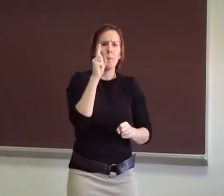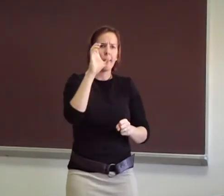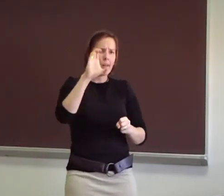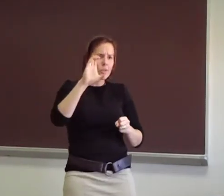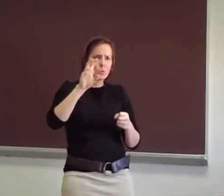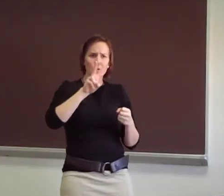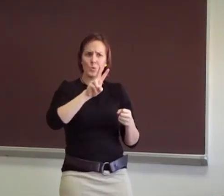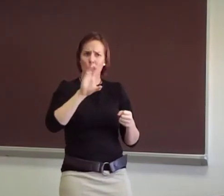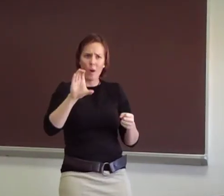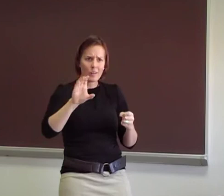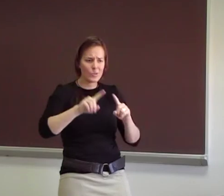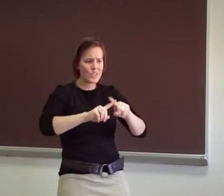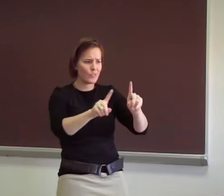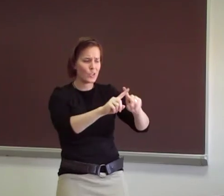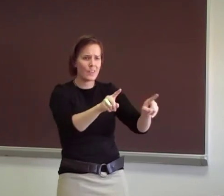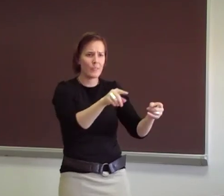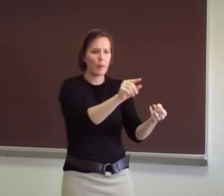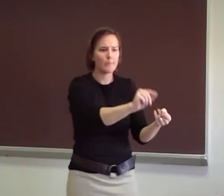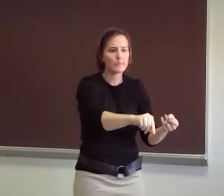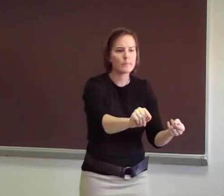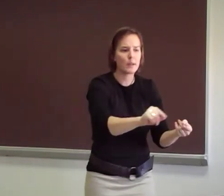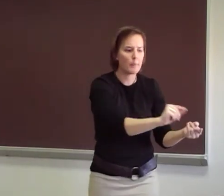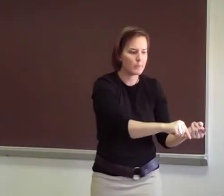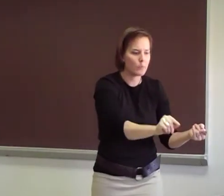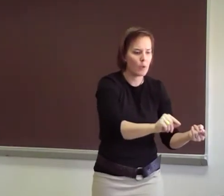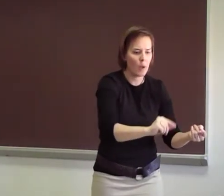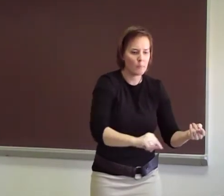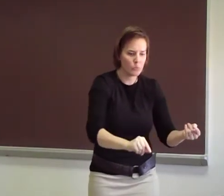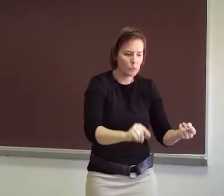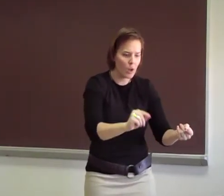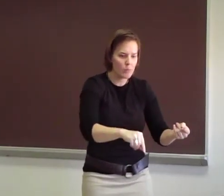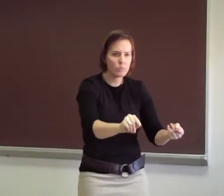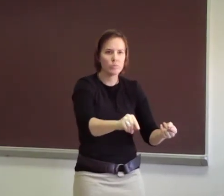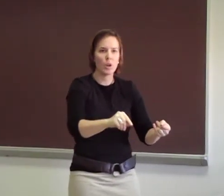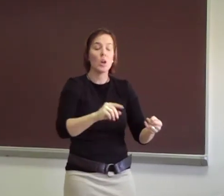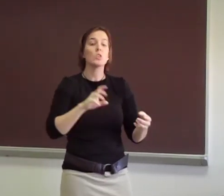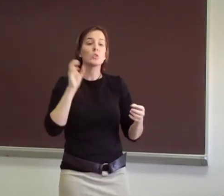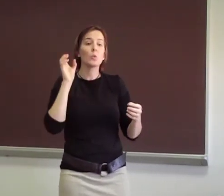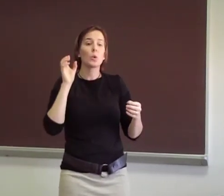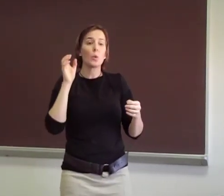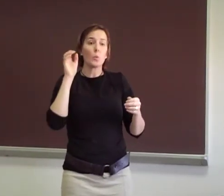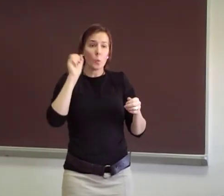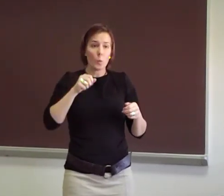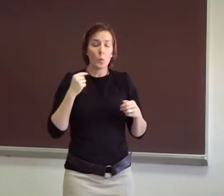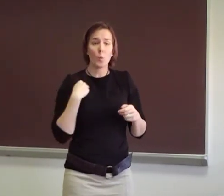marks so that we could be sure that when we made the big one, it looked like the little one.